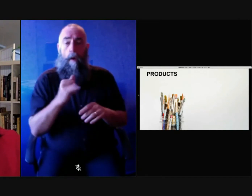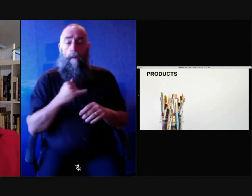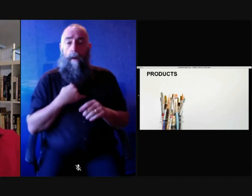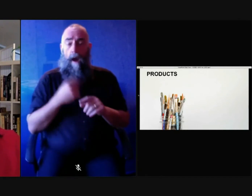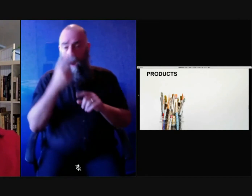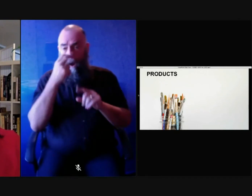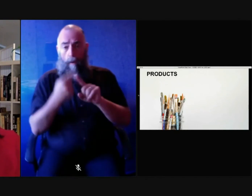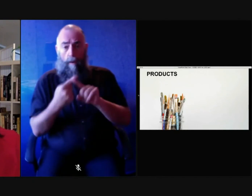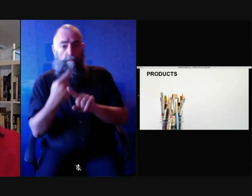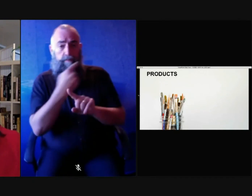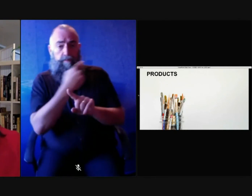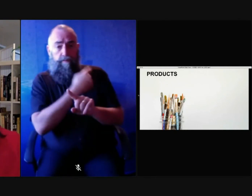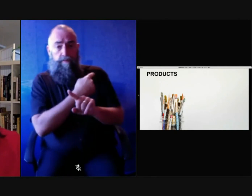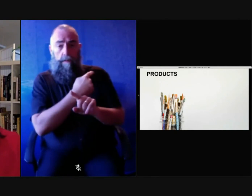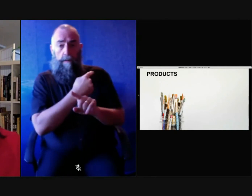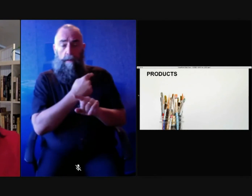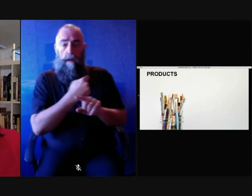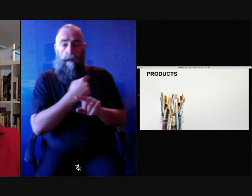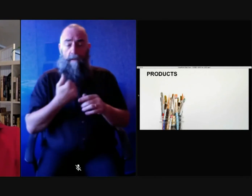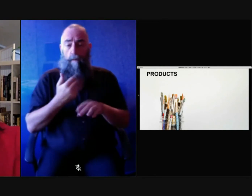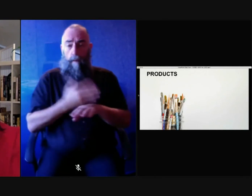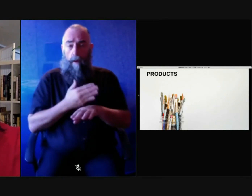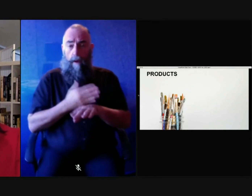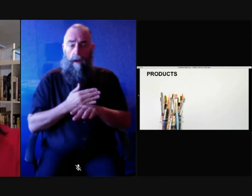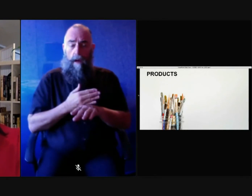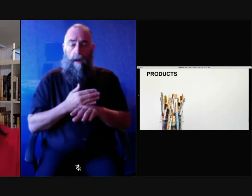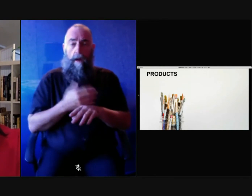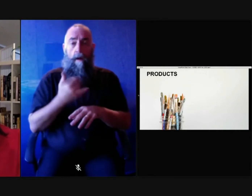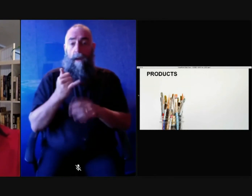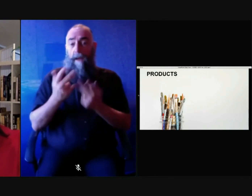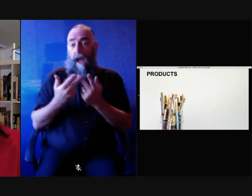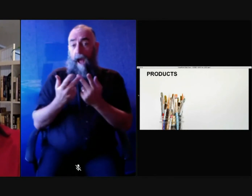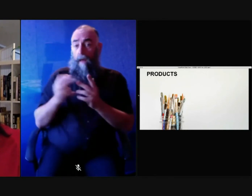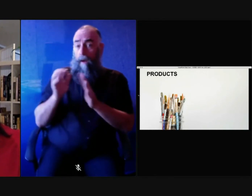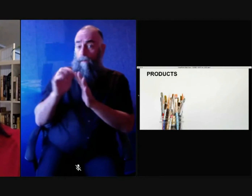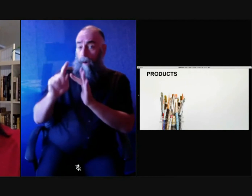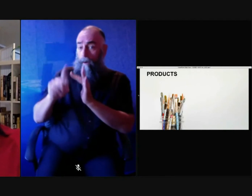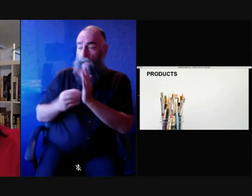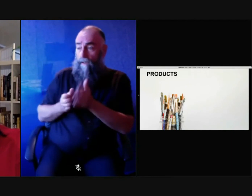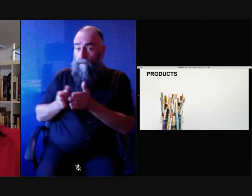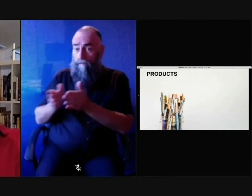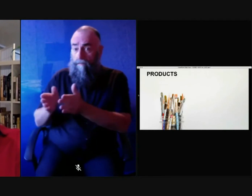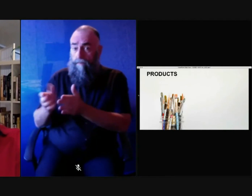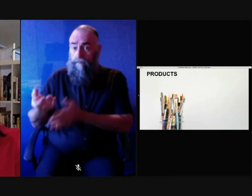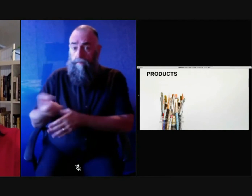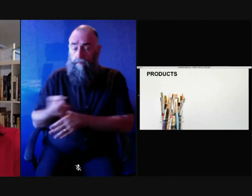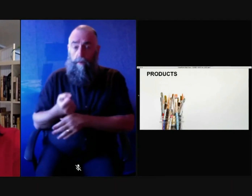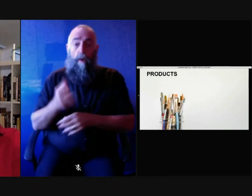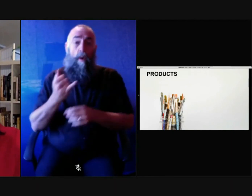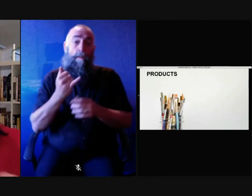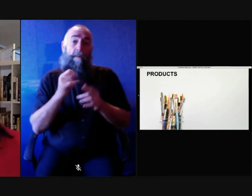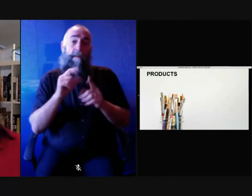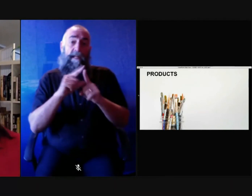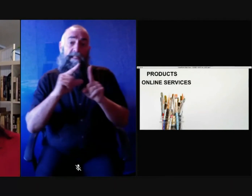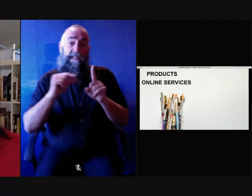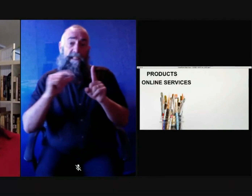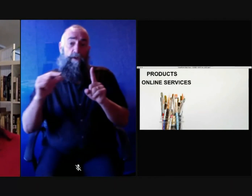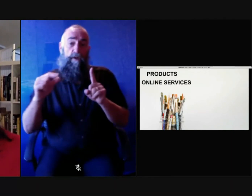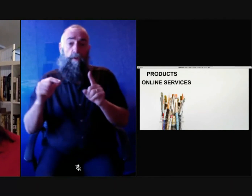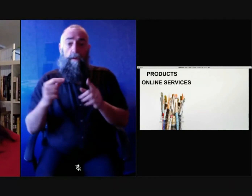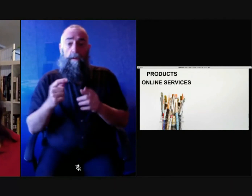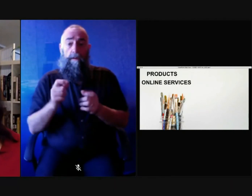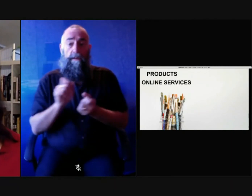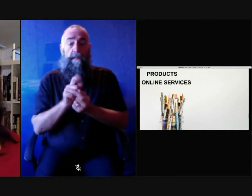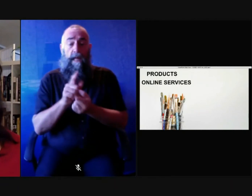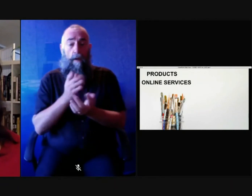of projects. How could you create digital products in particular that could be sold? Okay, 1